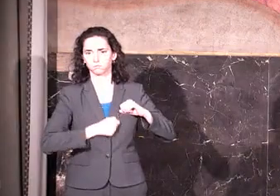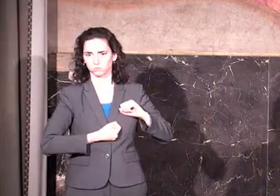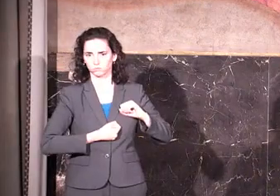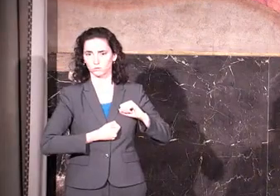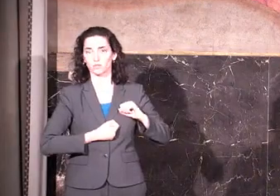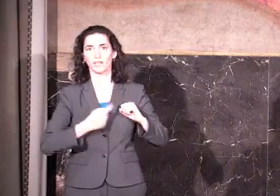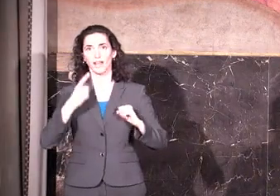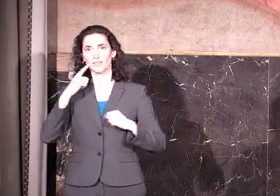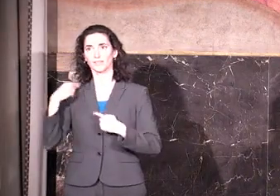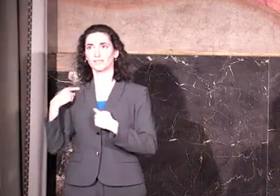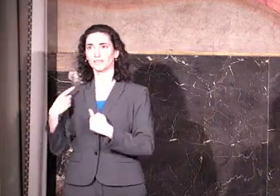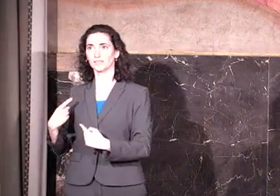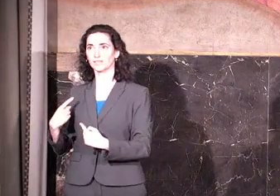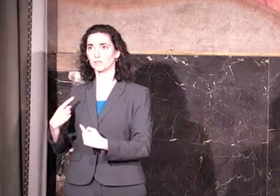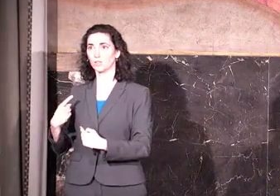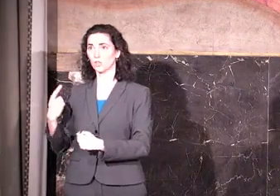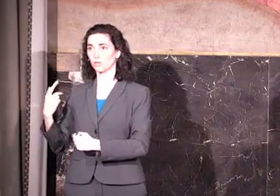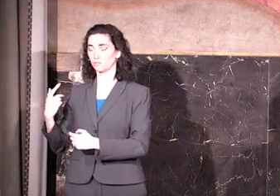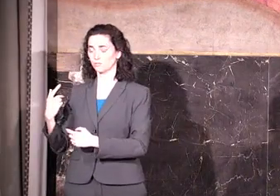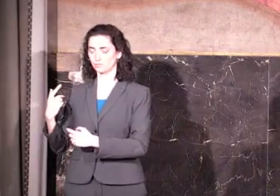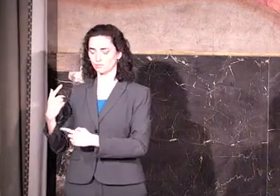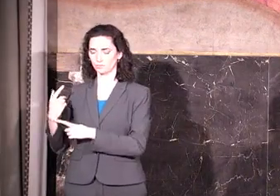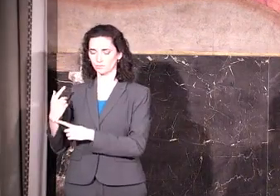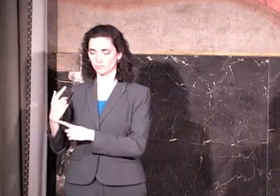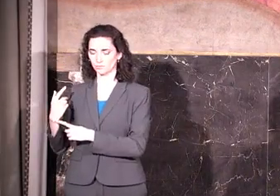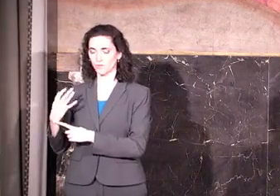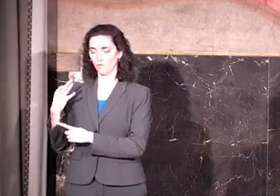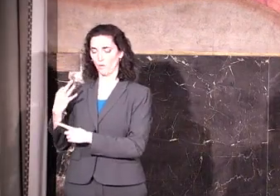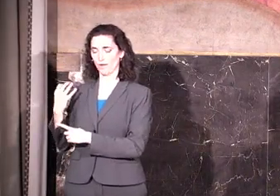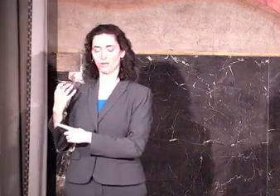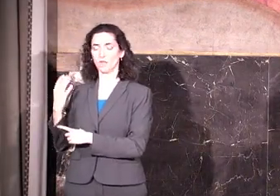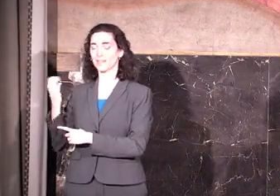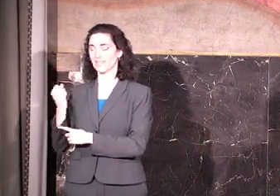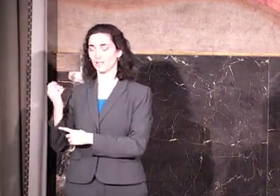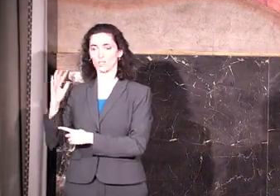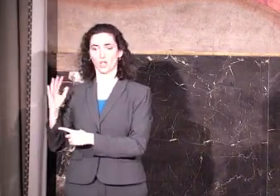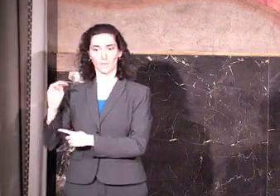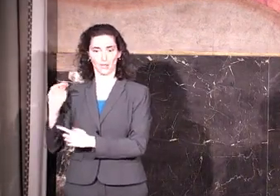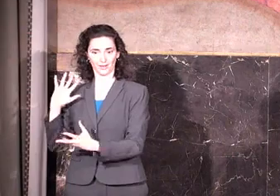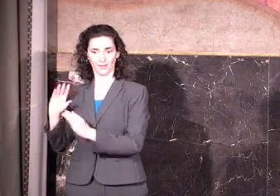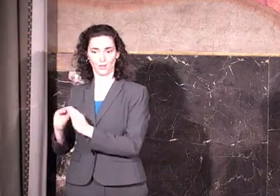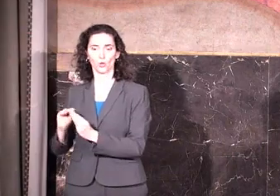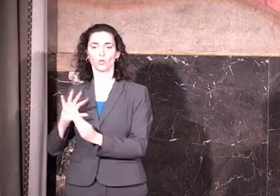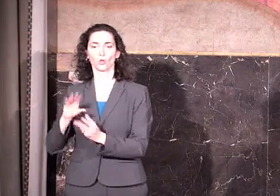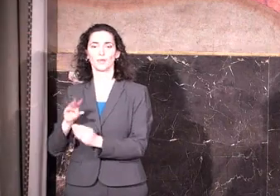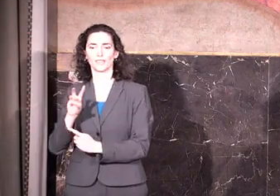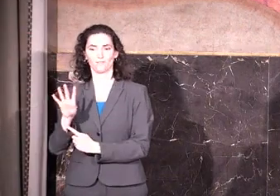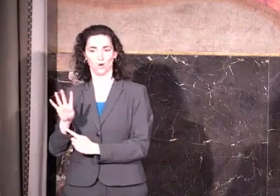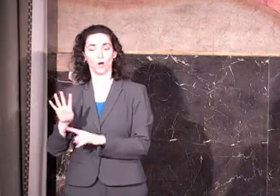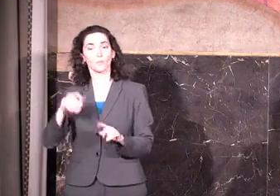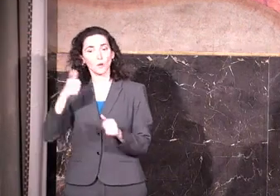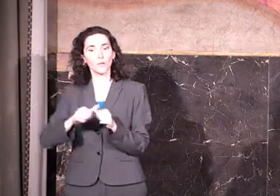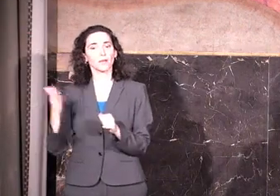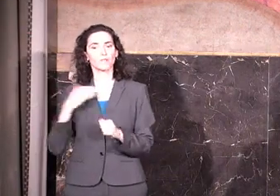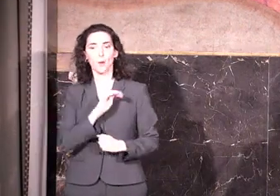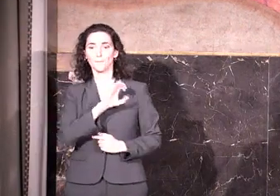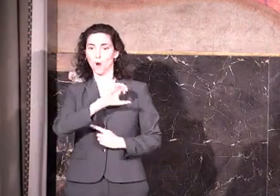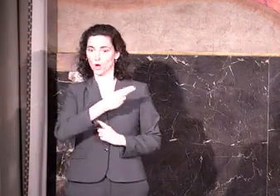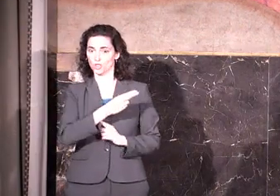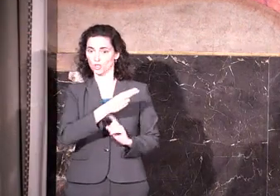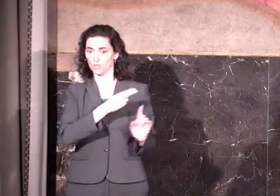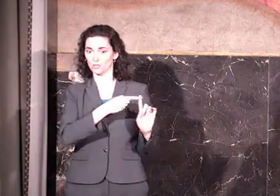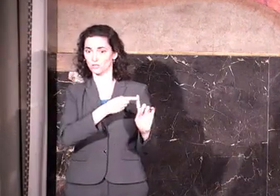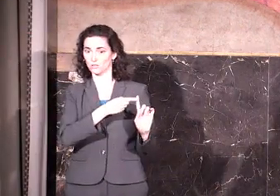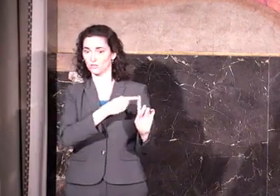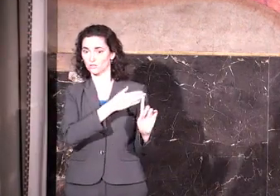it's 64 individuals have died. But if you go back to the daily reports, you get into March before you see